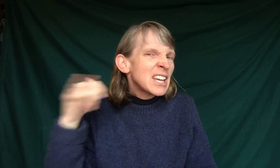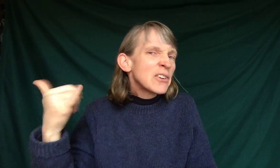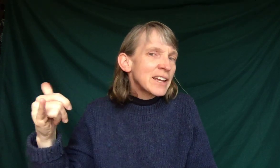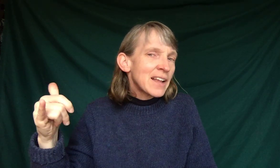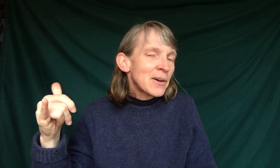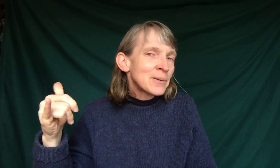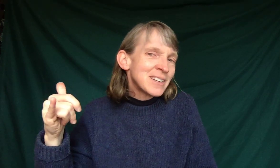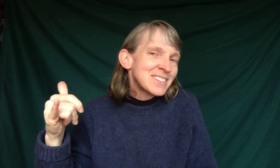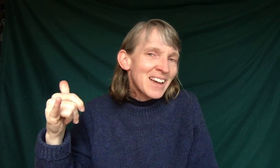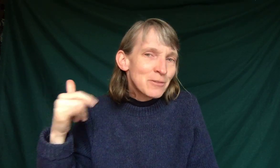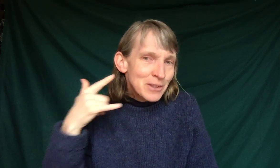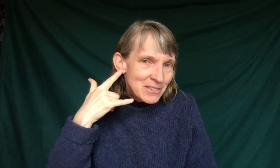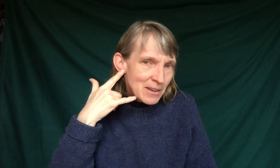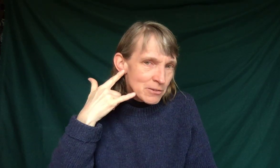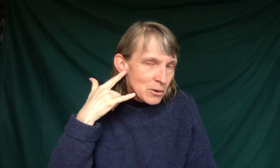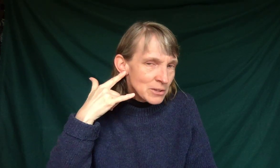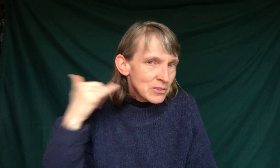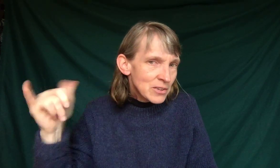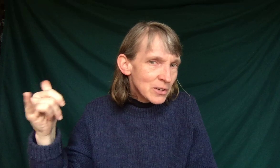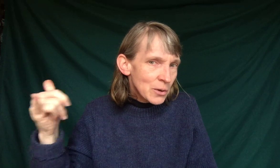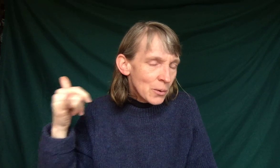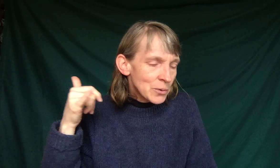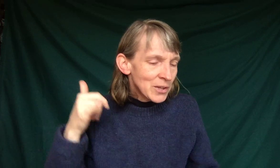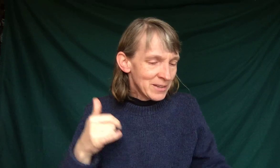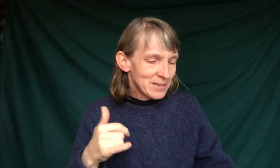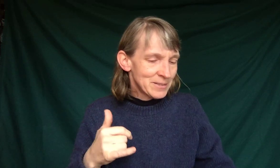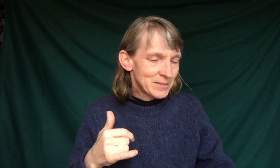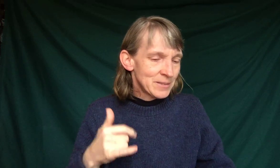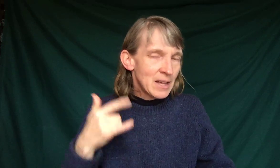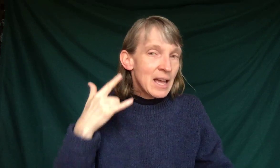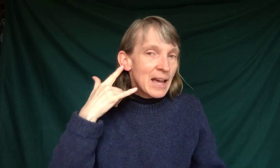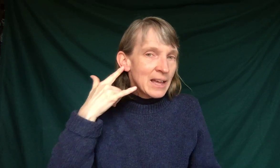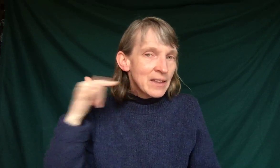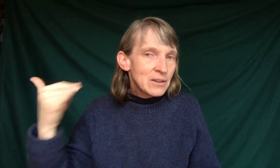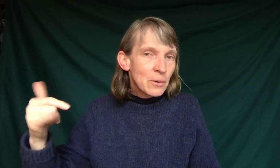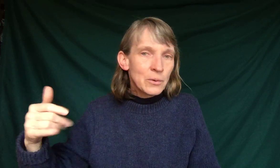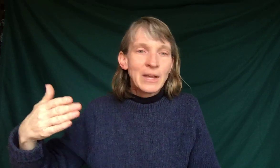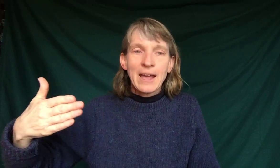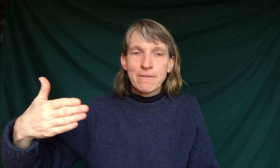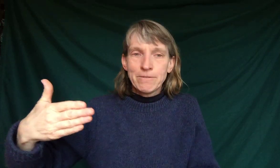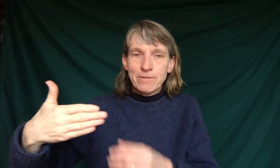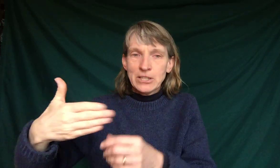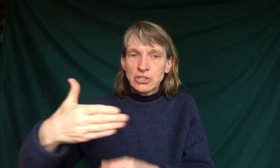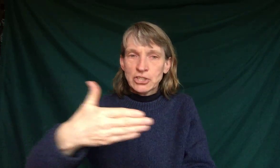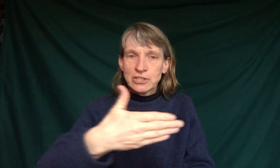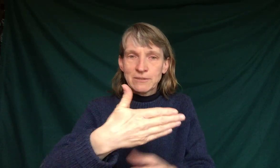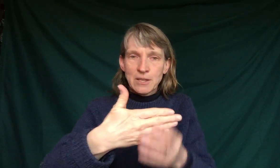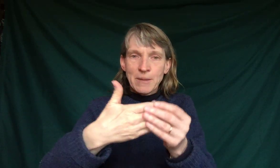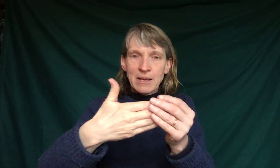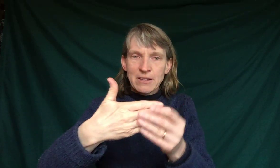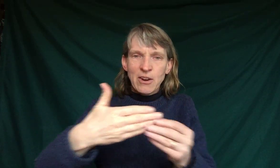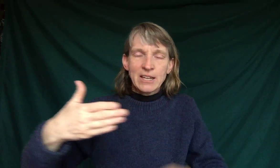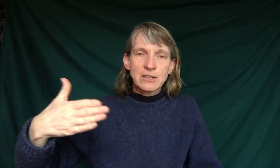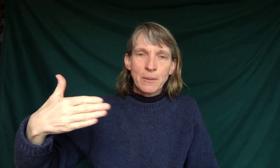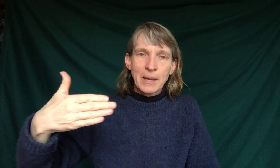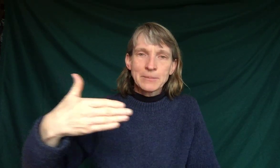earring yellow is kind of what the sign for gold is. Gold. And then gold fish. You make your hand, it becomes a